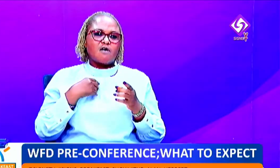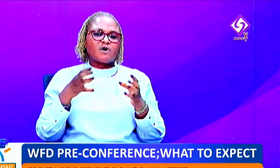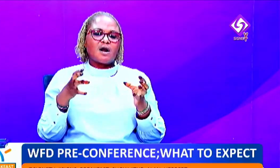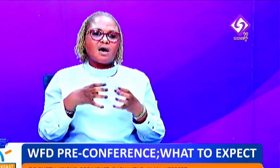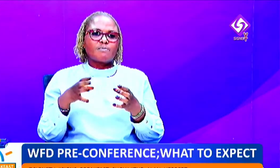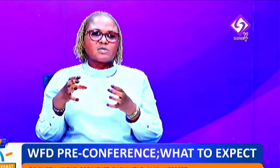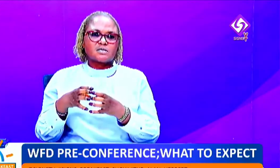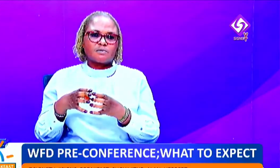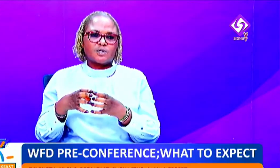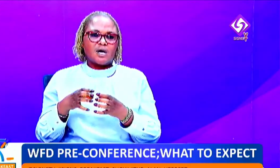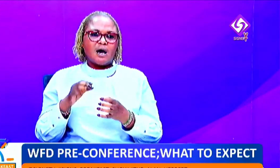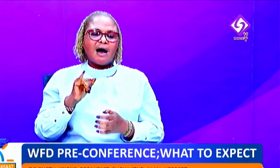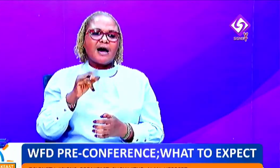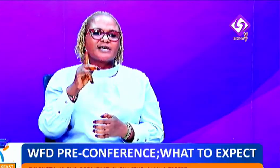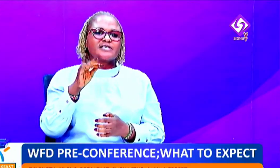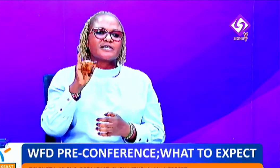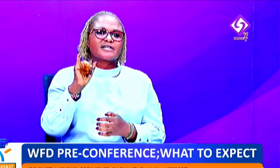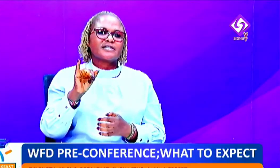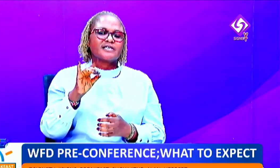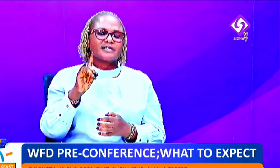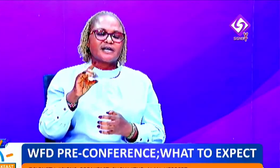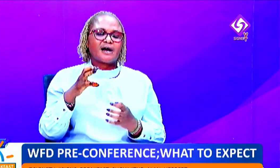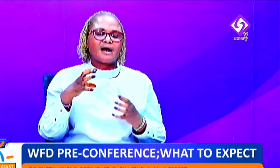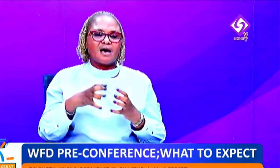most accessible language for us. We have clubs in